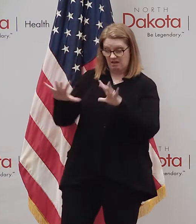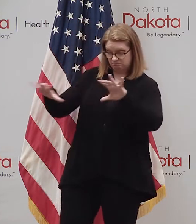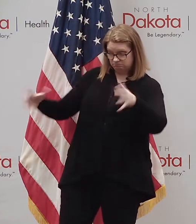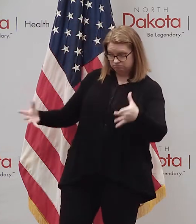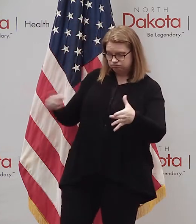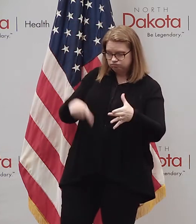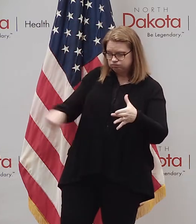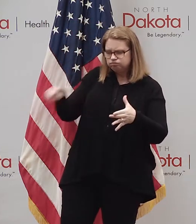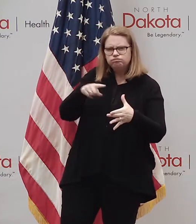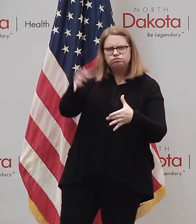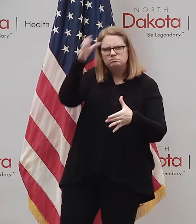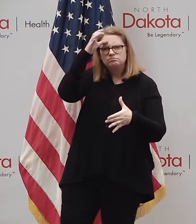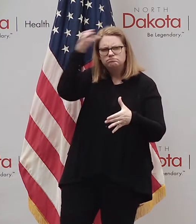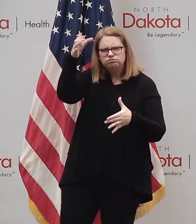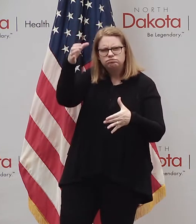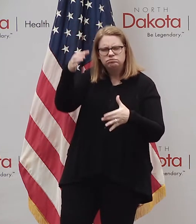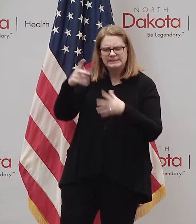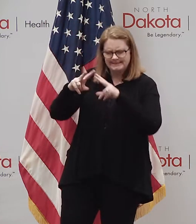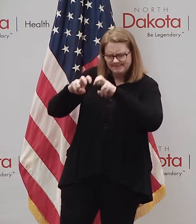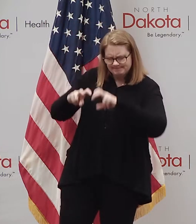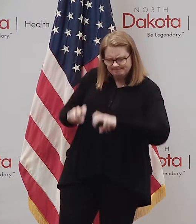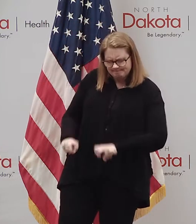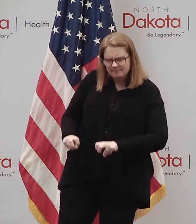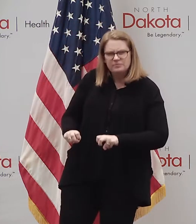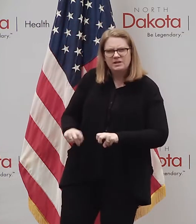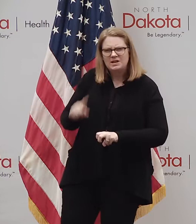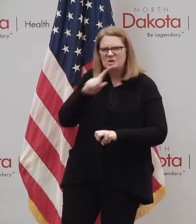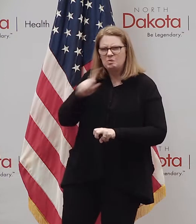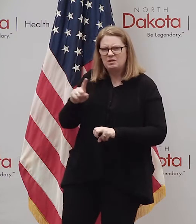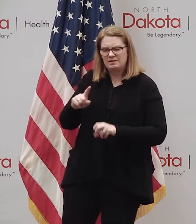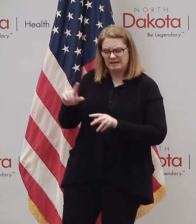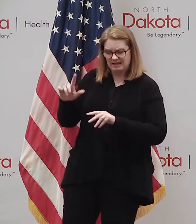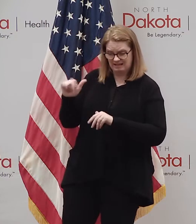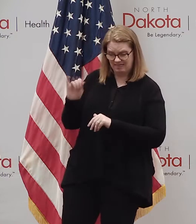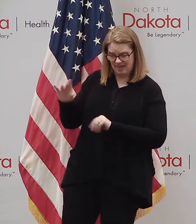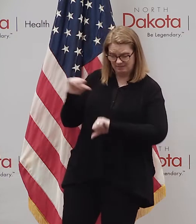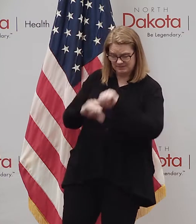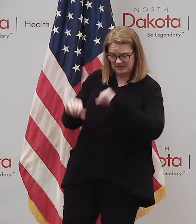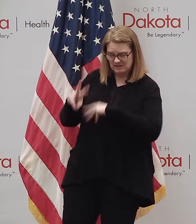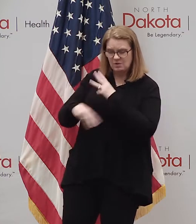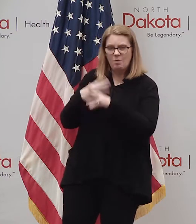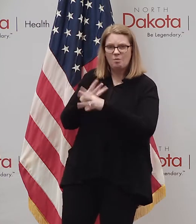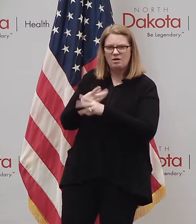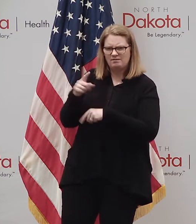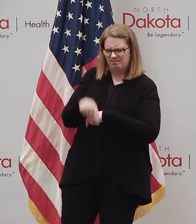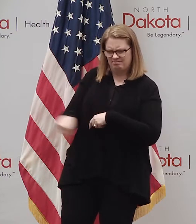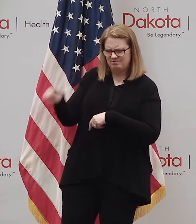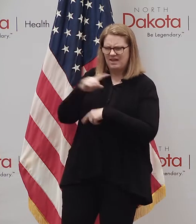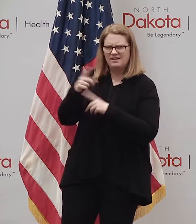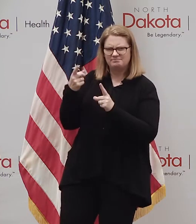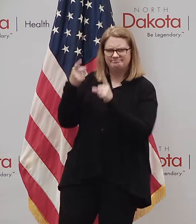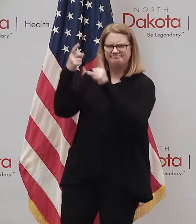who excel in what they do. The highest standards in the laboratory science world are being met every day.